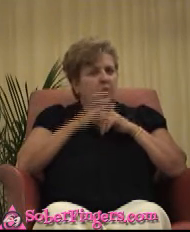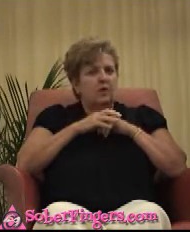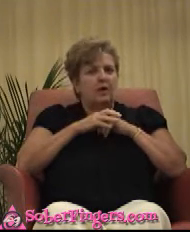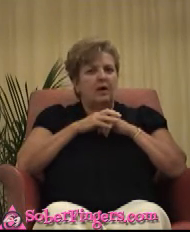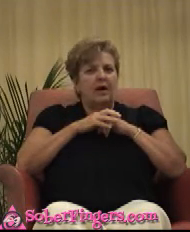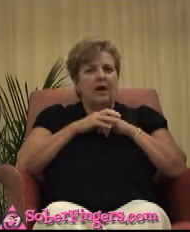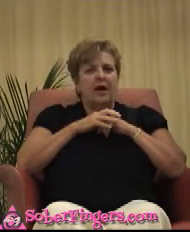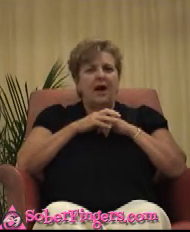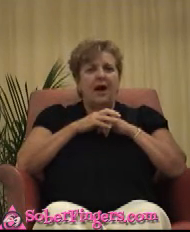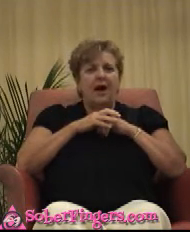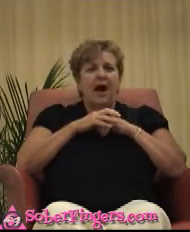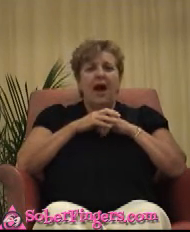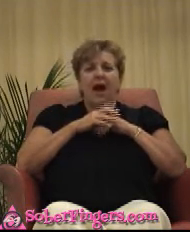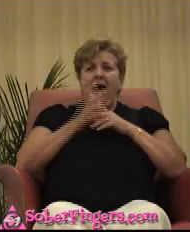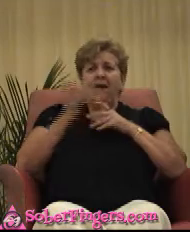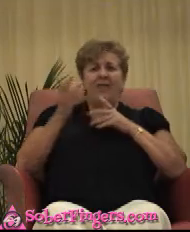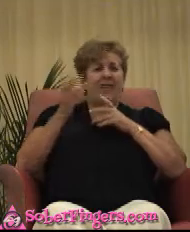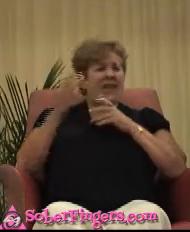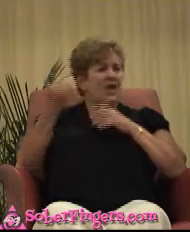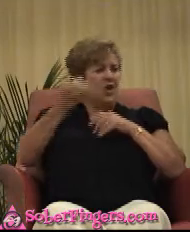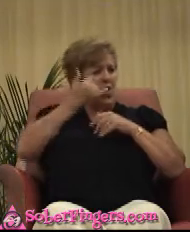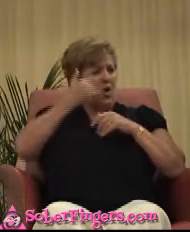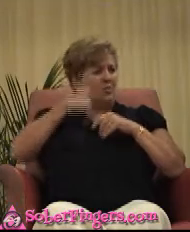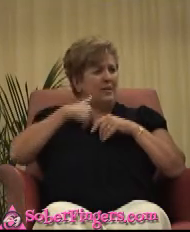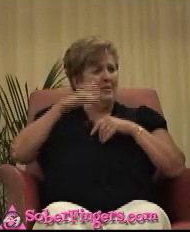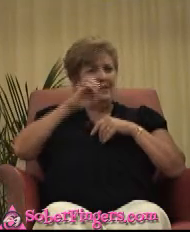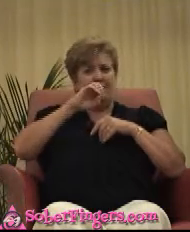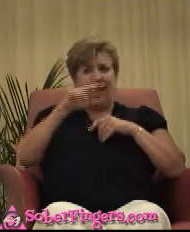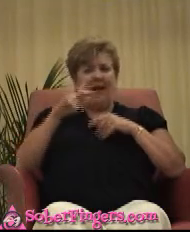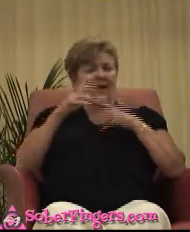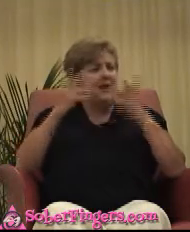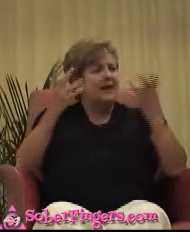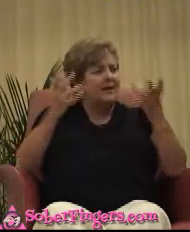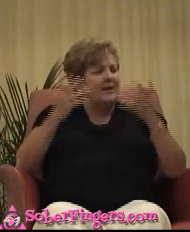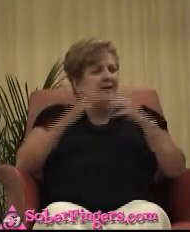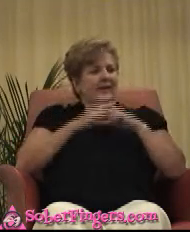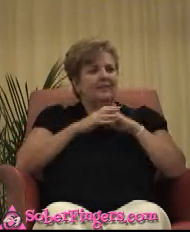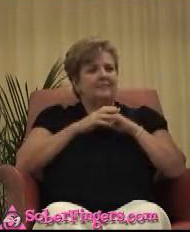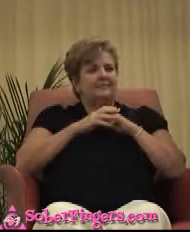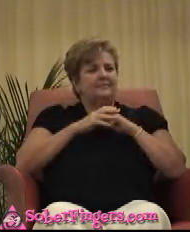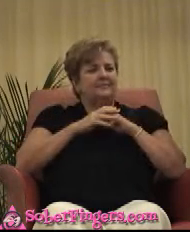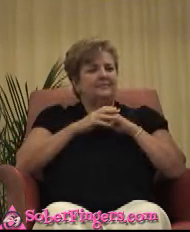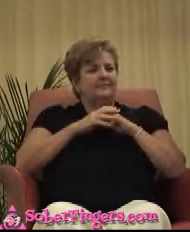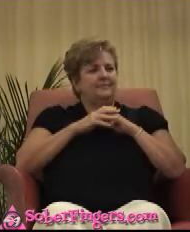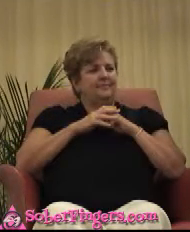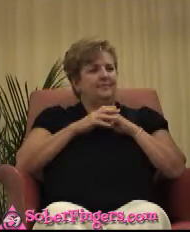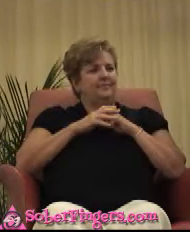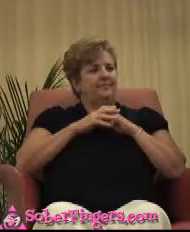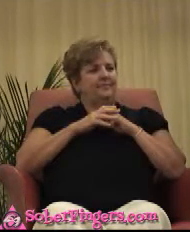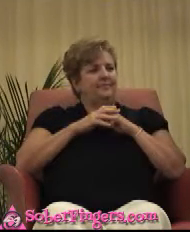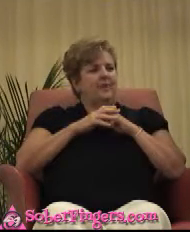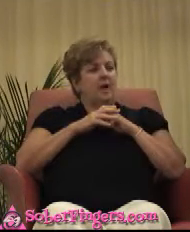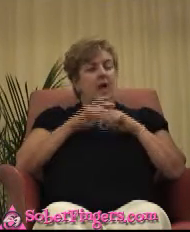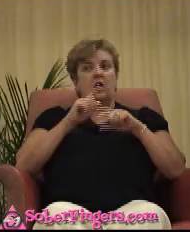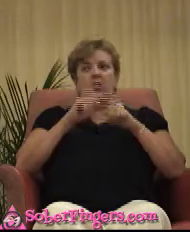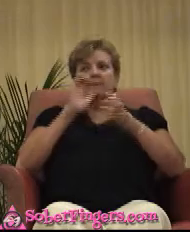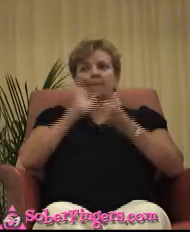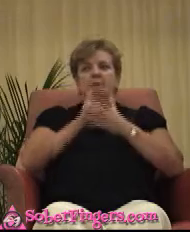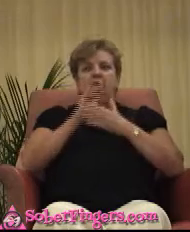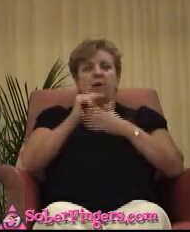Jay Leno called me in June of '96 and apologized. That's another story. And I couldn't believe it. I was going to go back. I went back